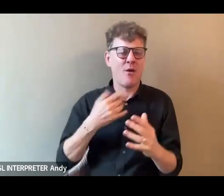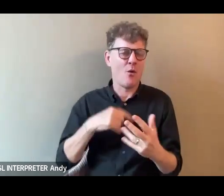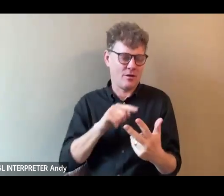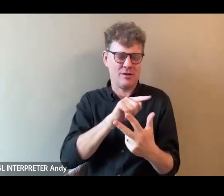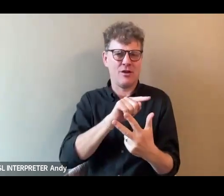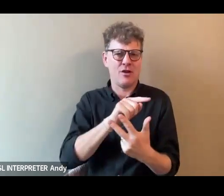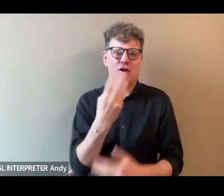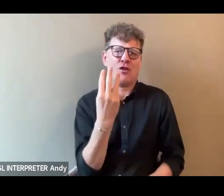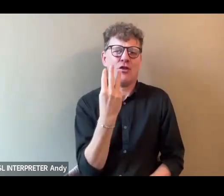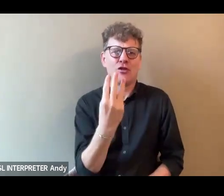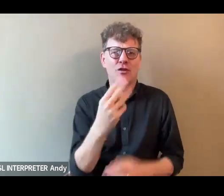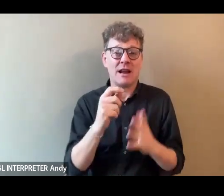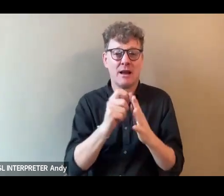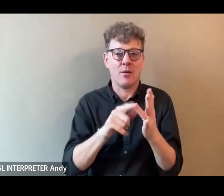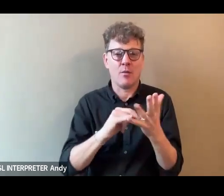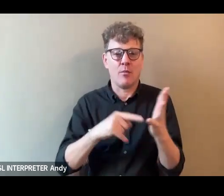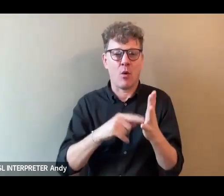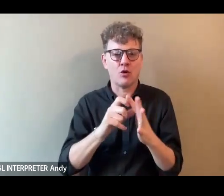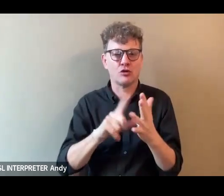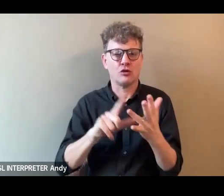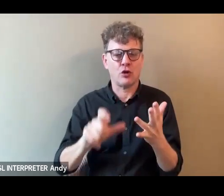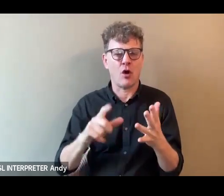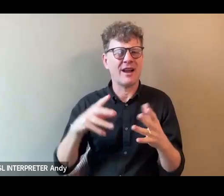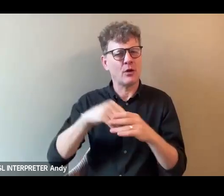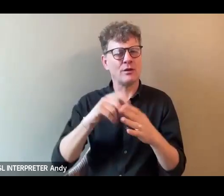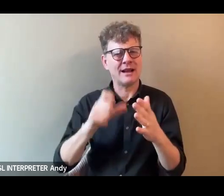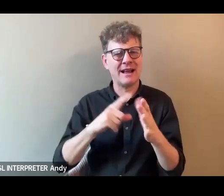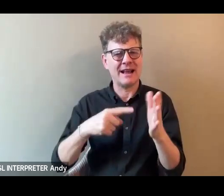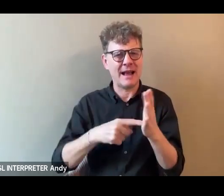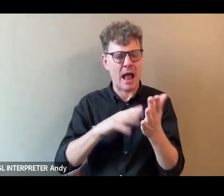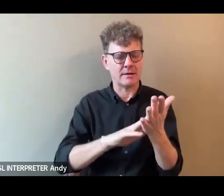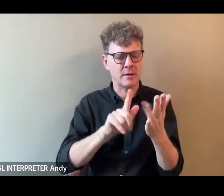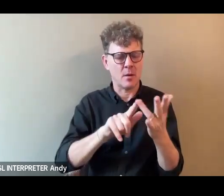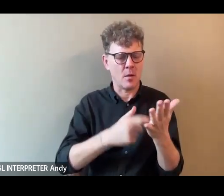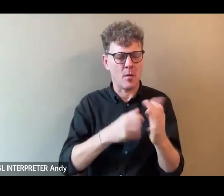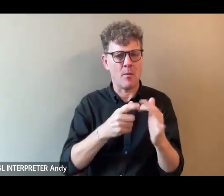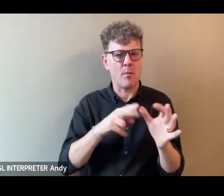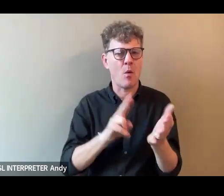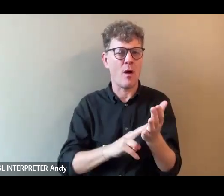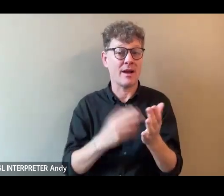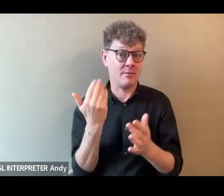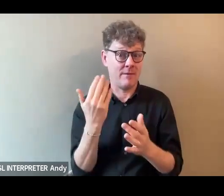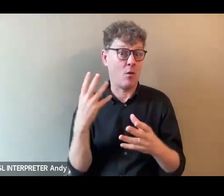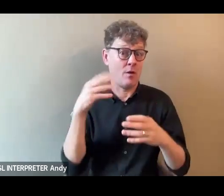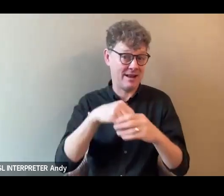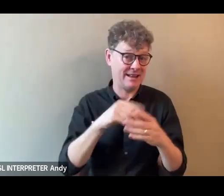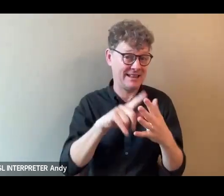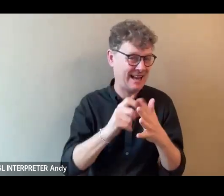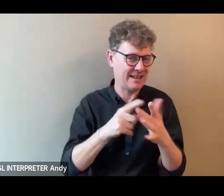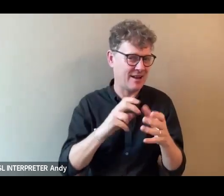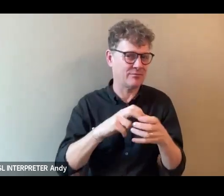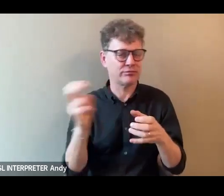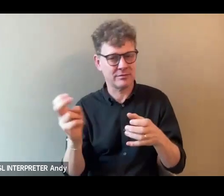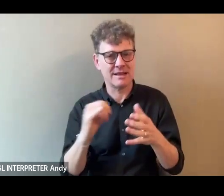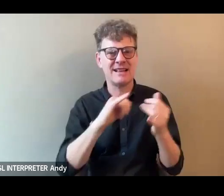the postdocs, including Kat Morgan, who was on the programme at the beginning of the programme and it's no longer working in the caucus, but Steffi